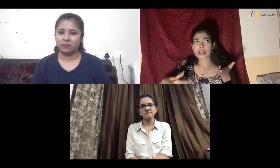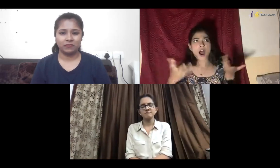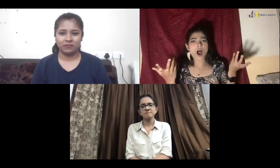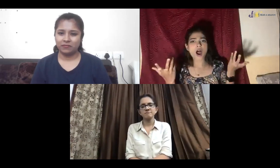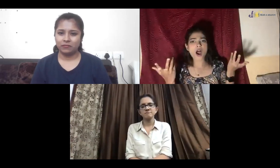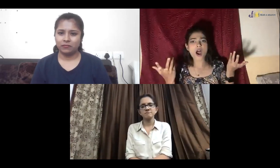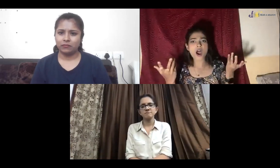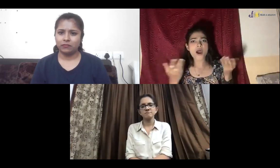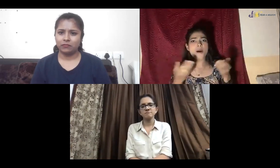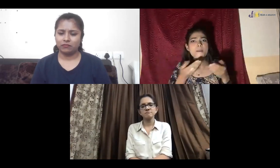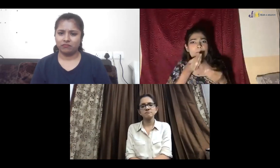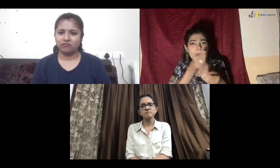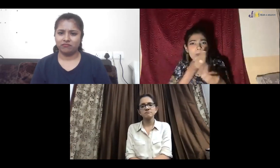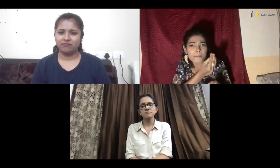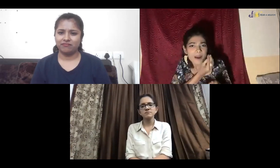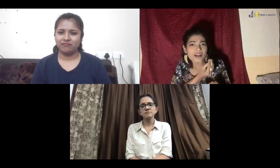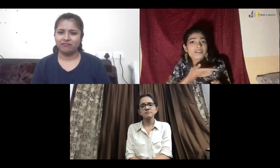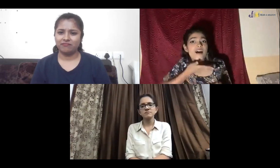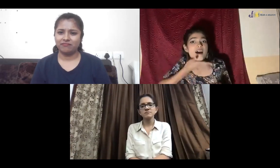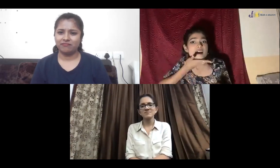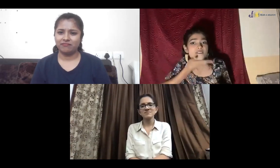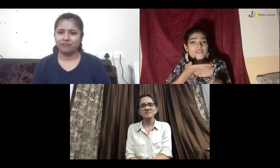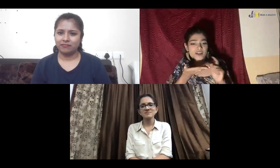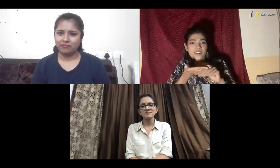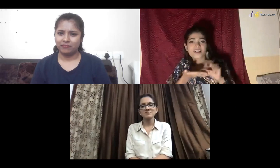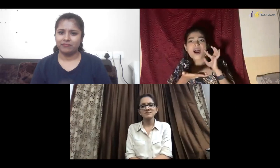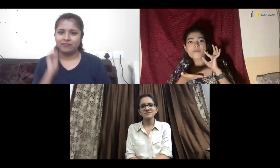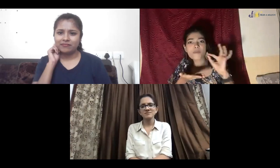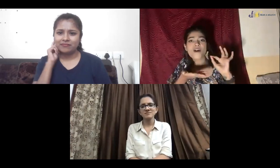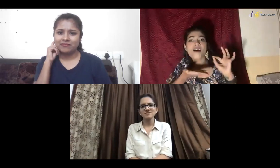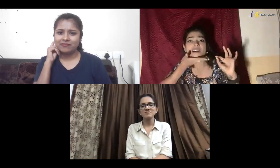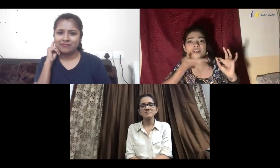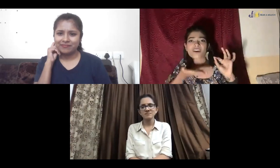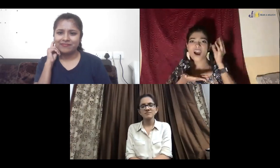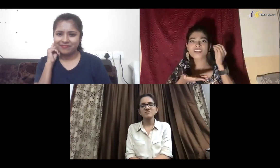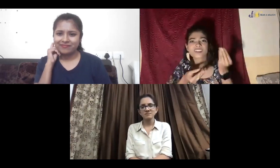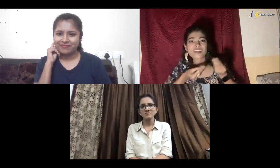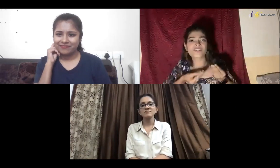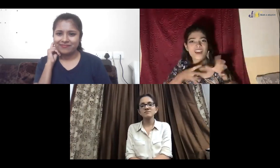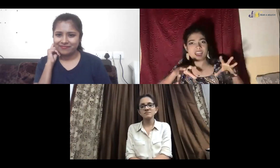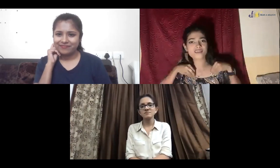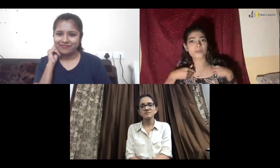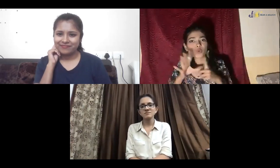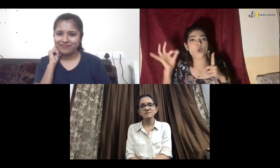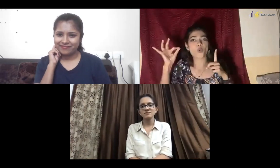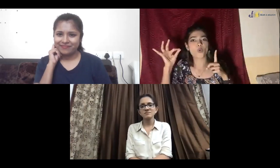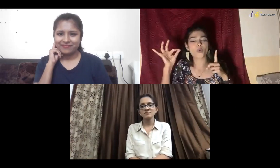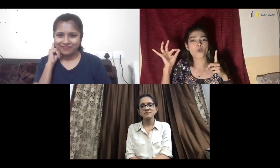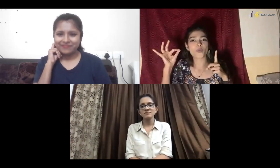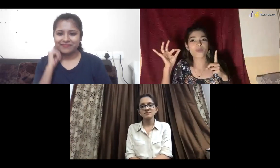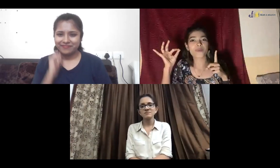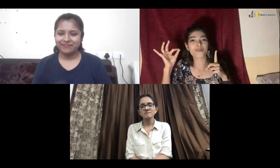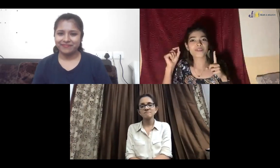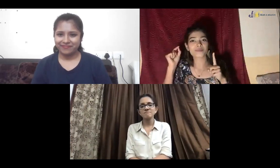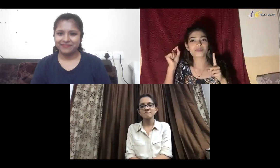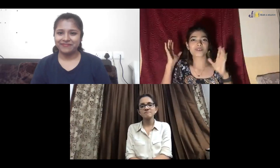weak. How it is possible? They have to teach us. They have to give us awareness. Then we can